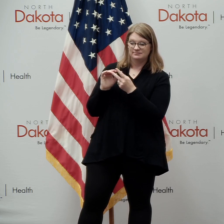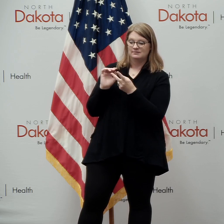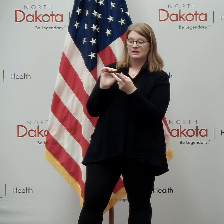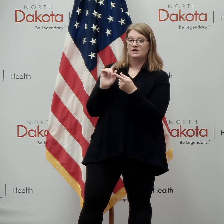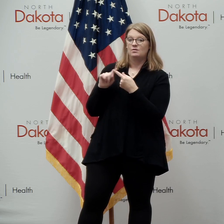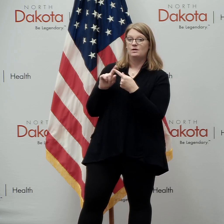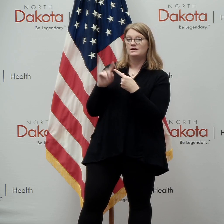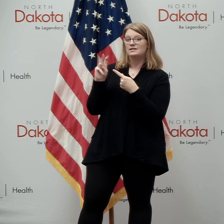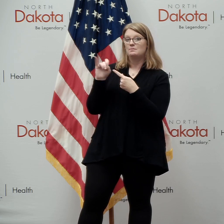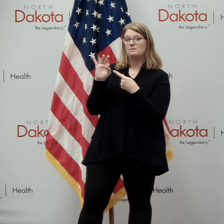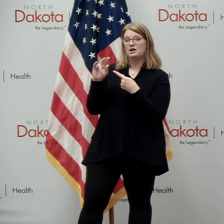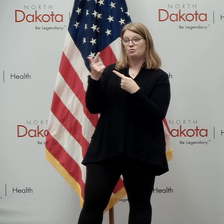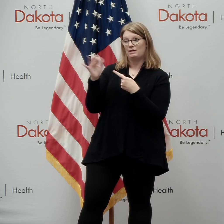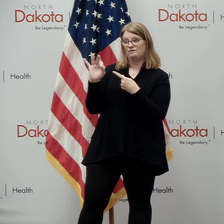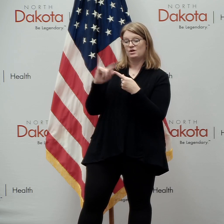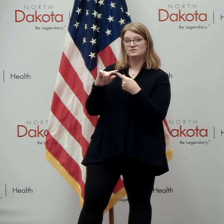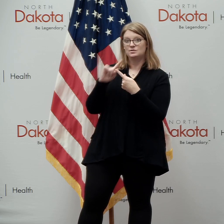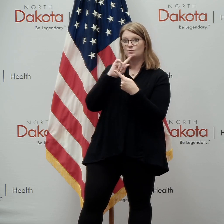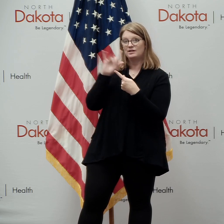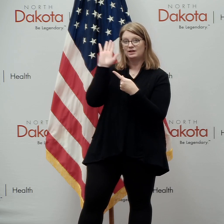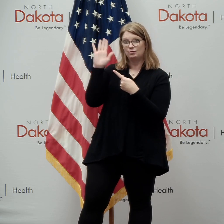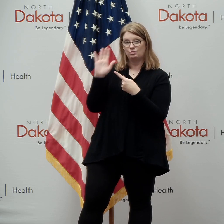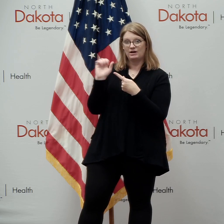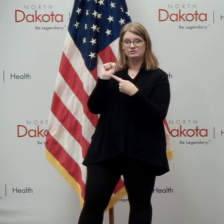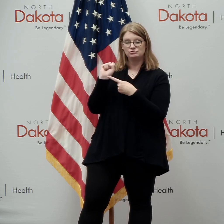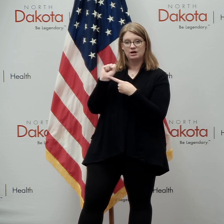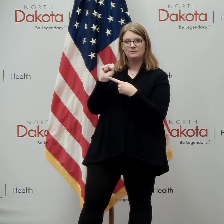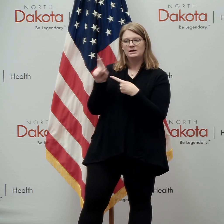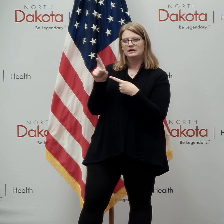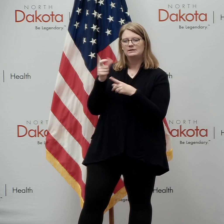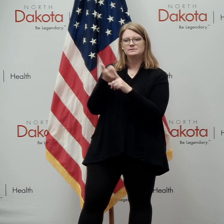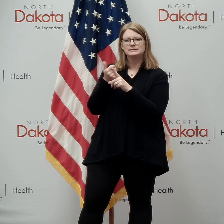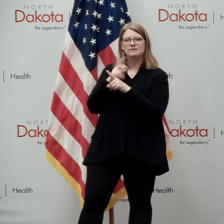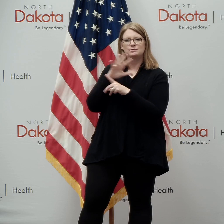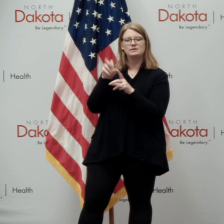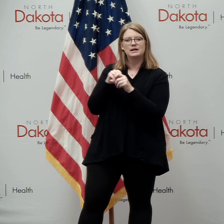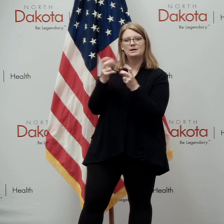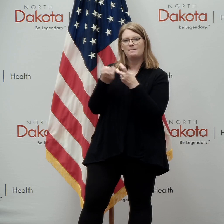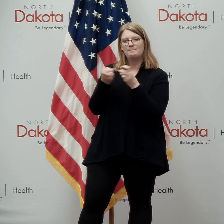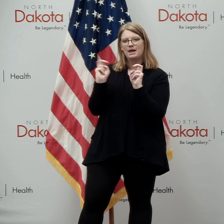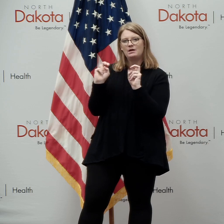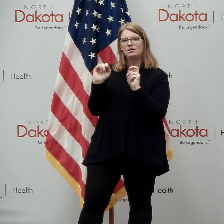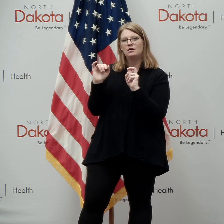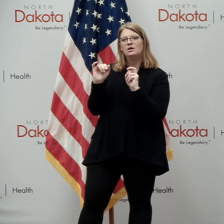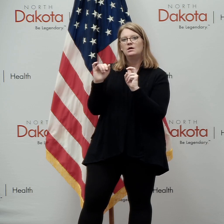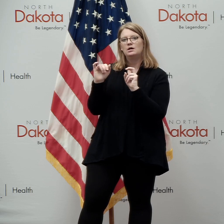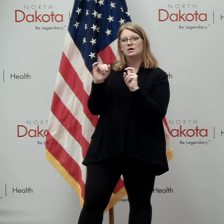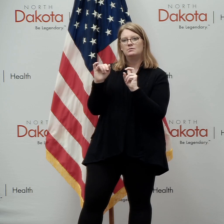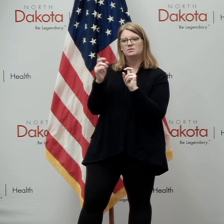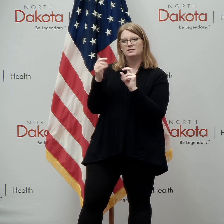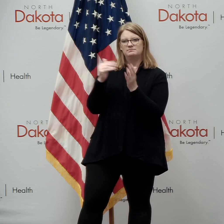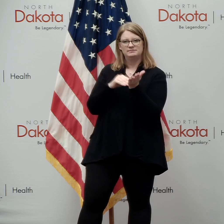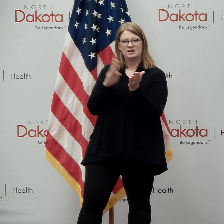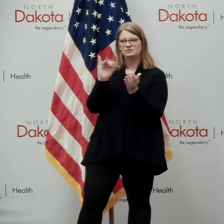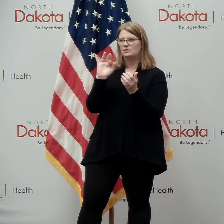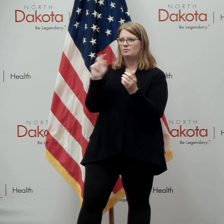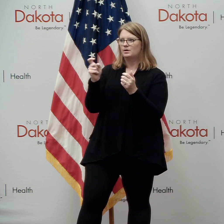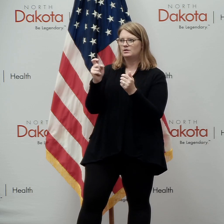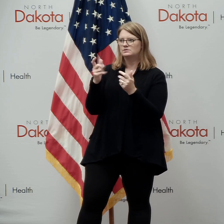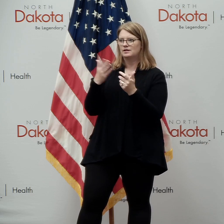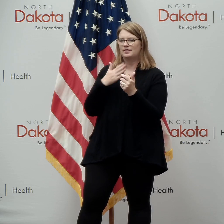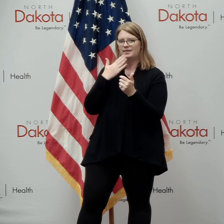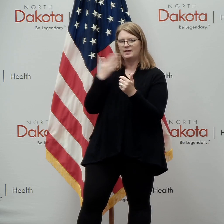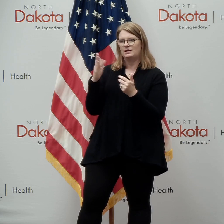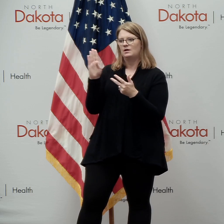is the mayor of Grand Forks is doing a great job, very engaged. He was on our panel with Dr. Burks last week, really on top of the numbers. So we really want to thank